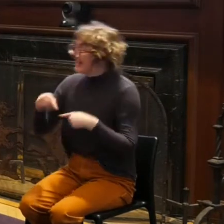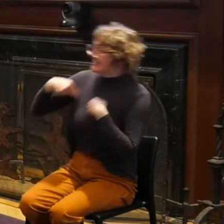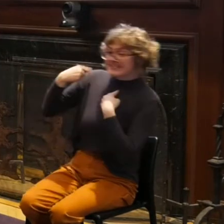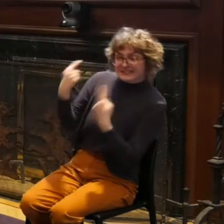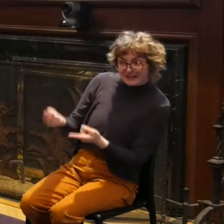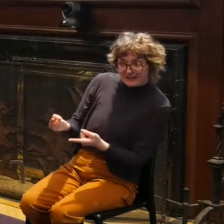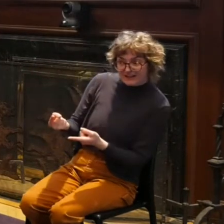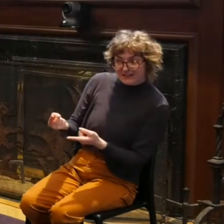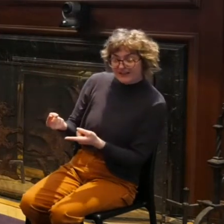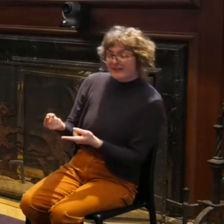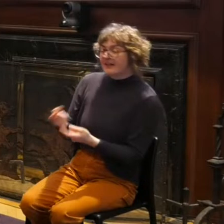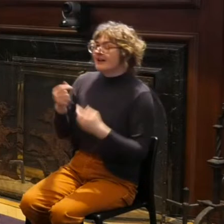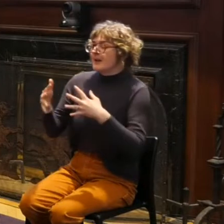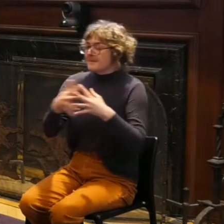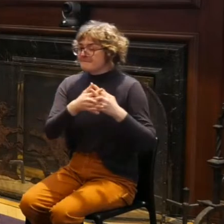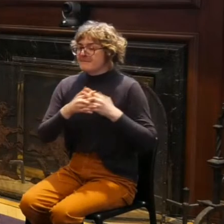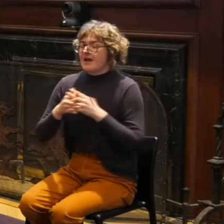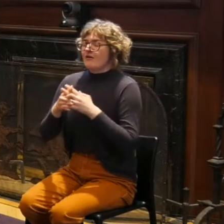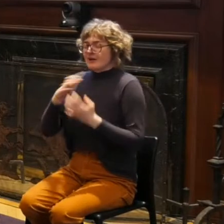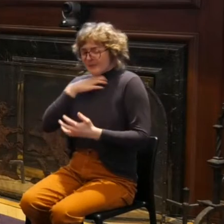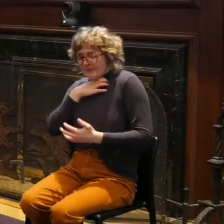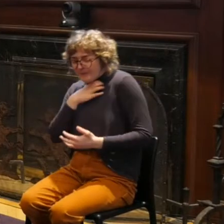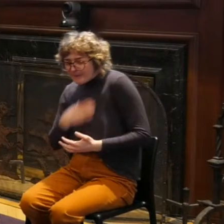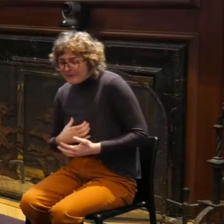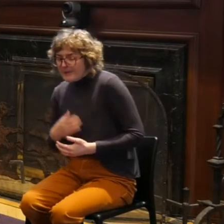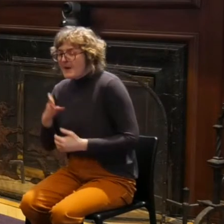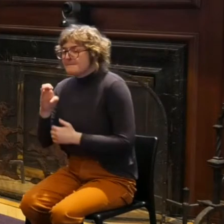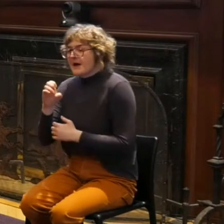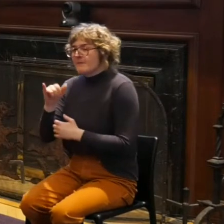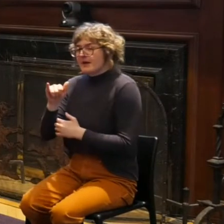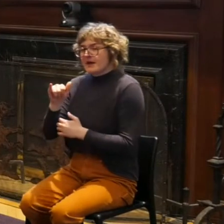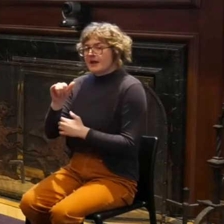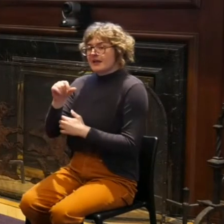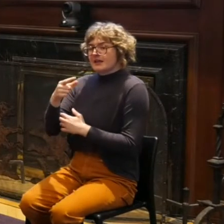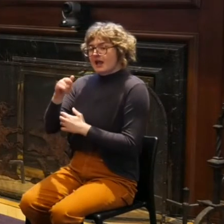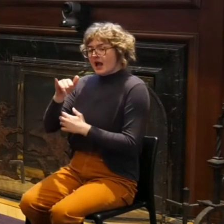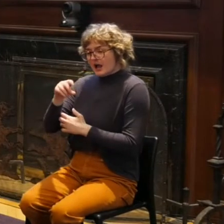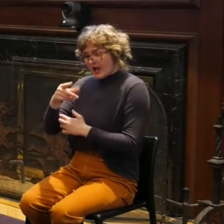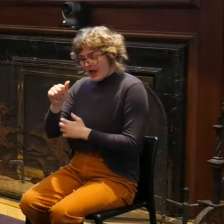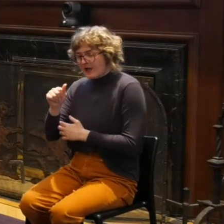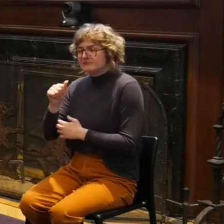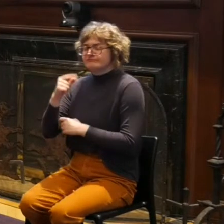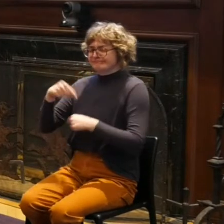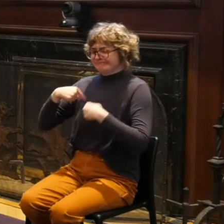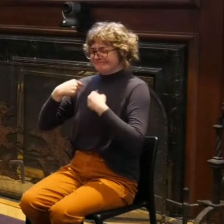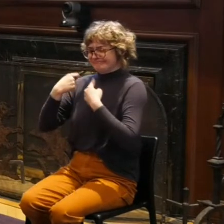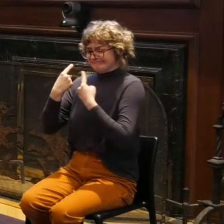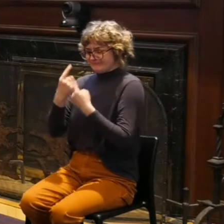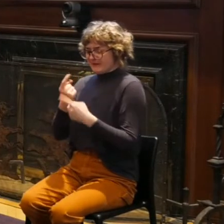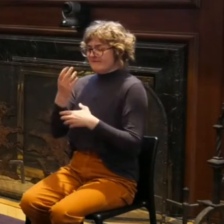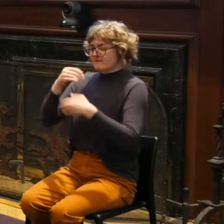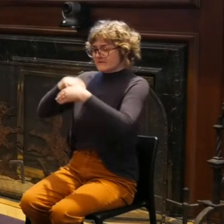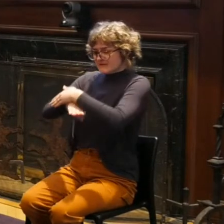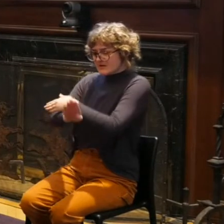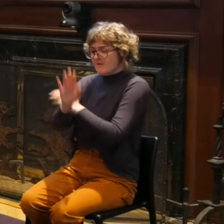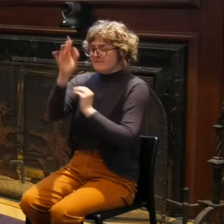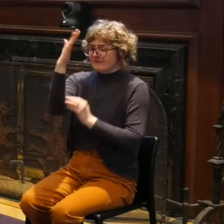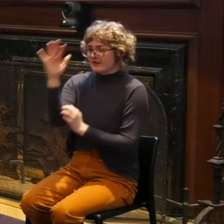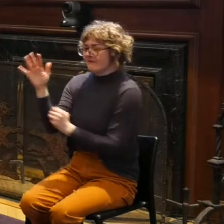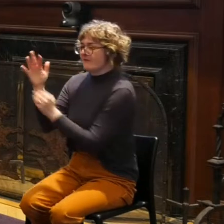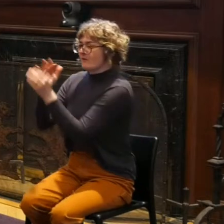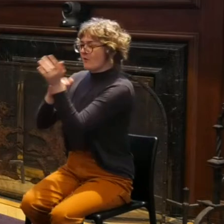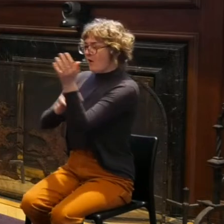Still, an American yearning for Baba Yaga to saunter forth from the forest to wreak